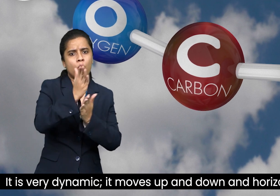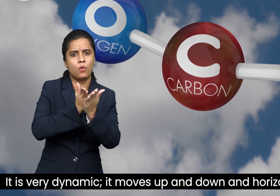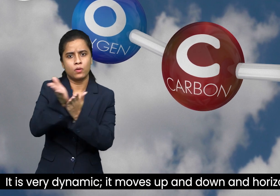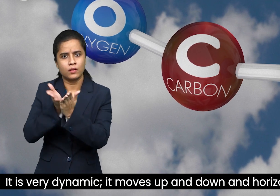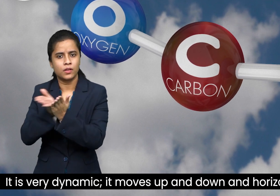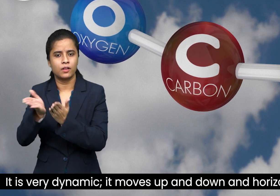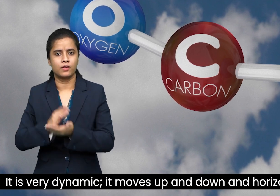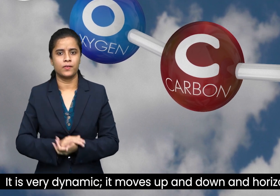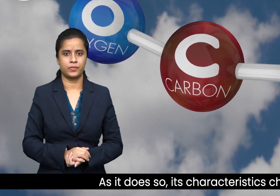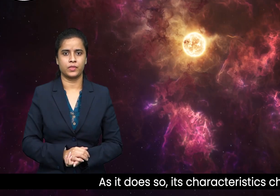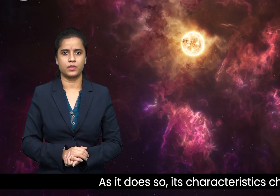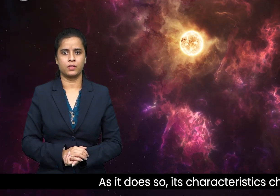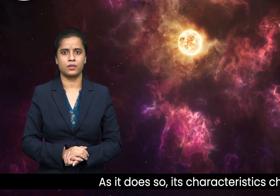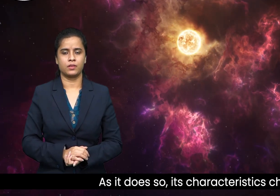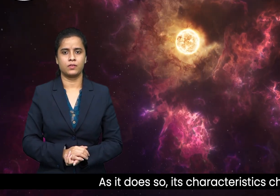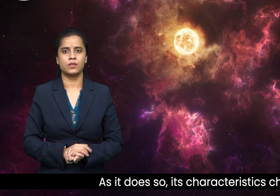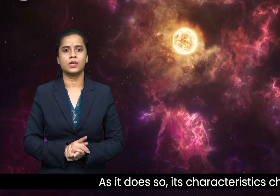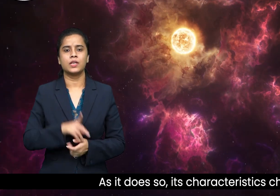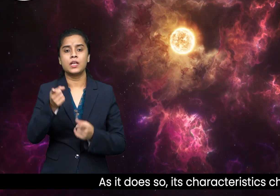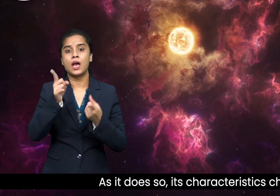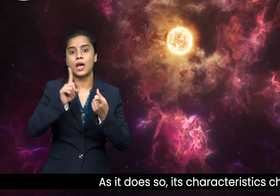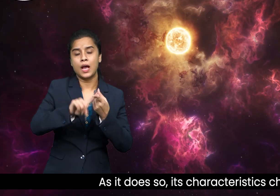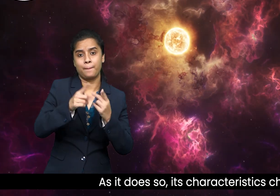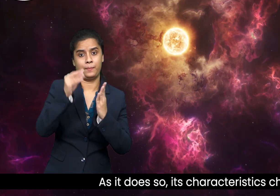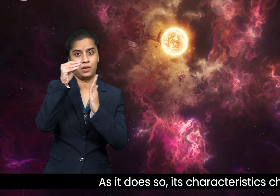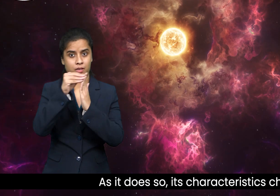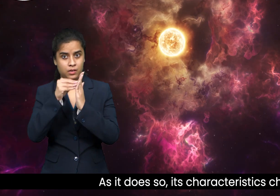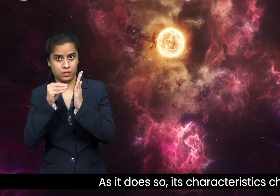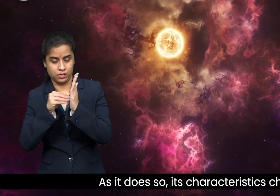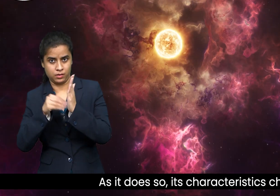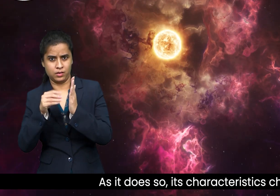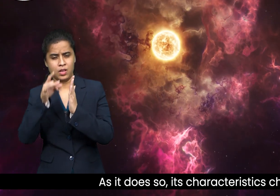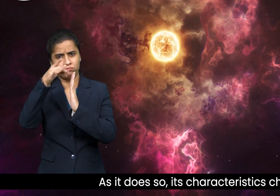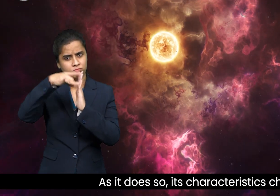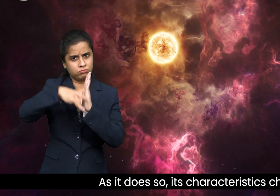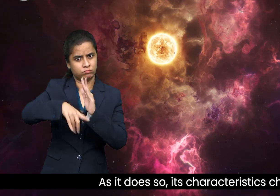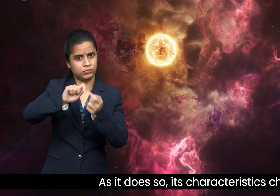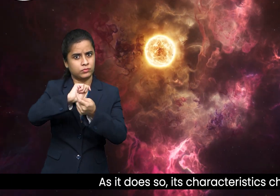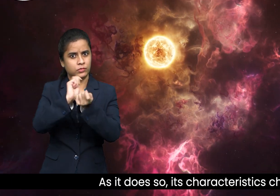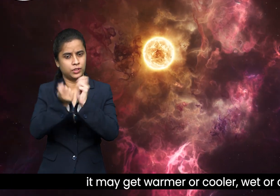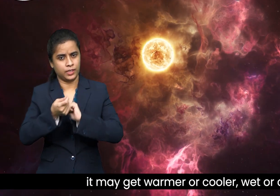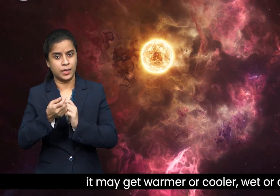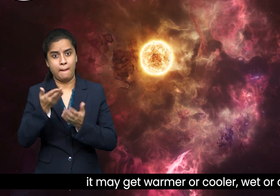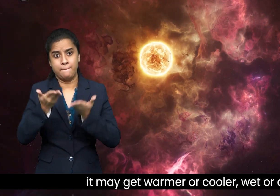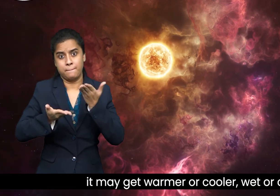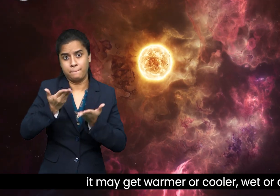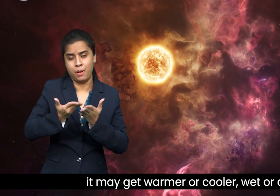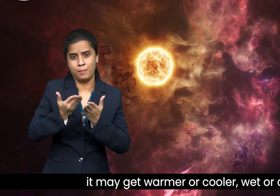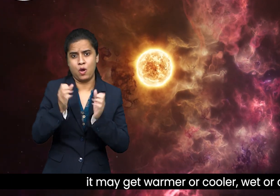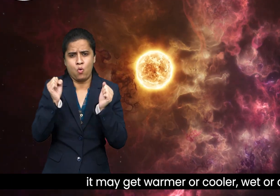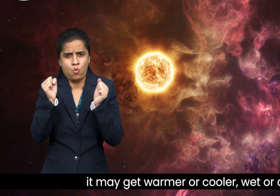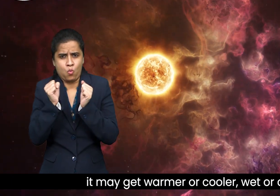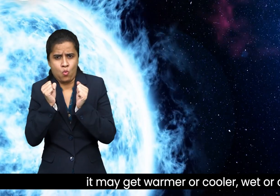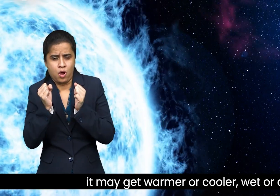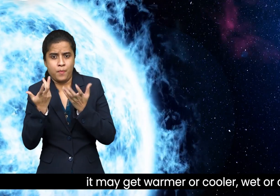directions. As it does so, its characteristic change. It may get